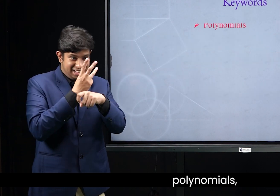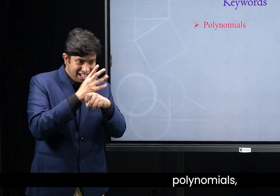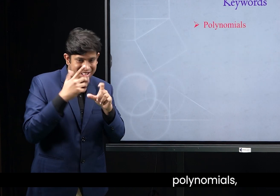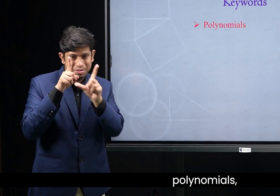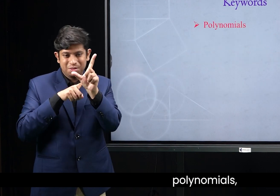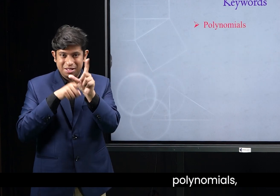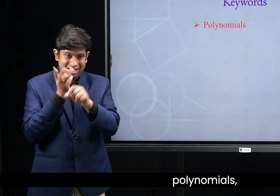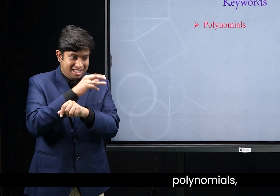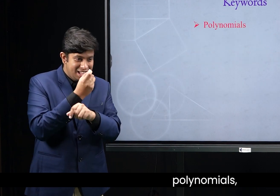polynomials,